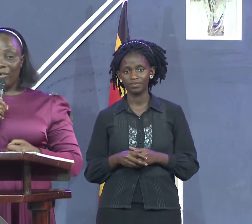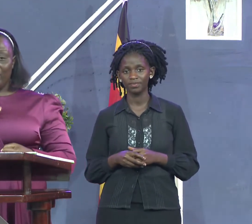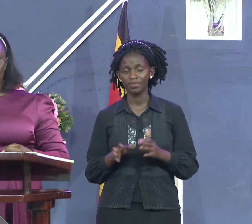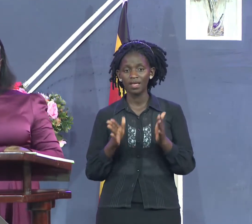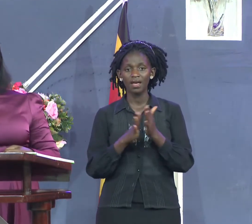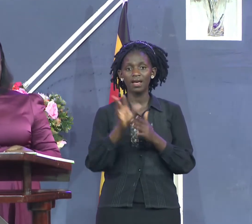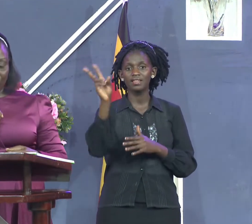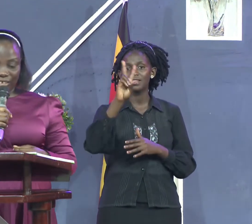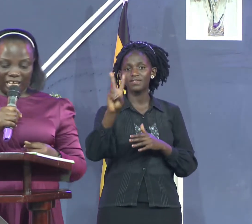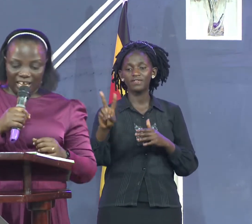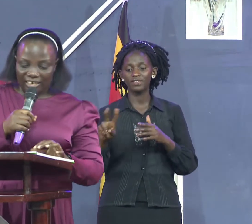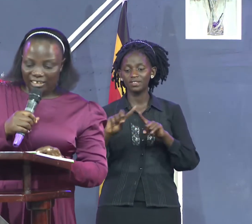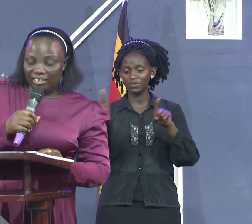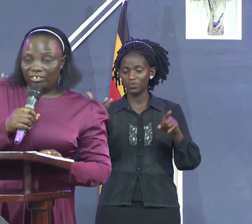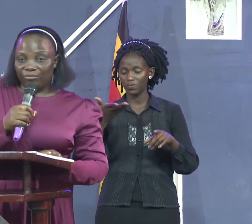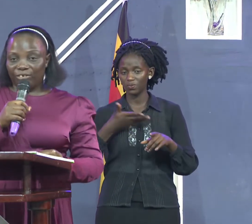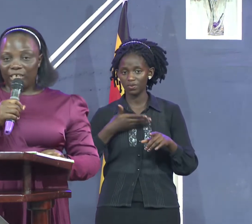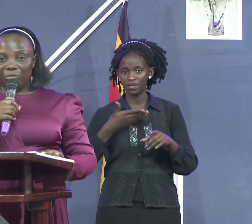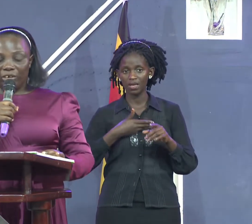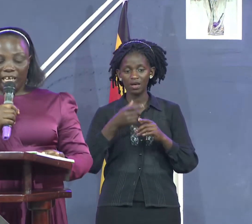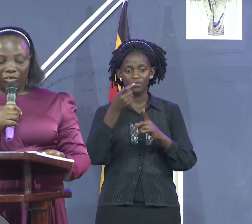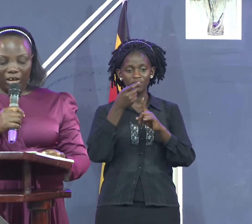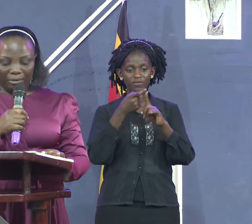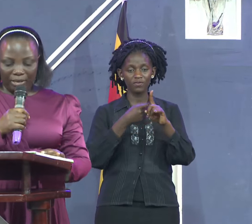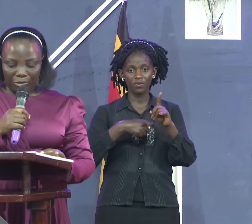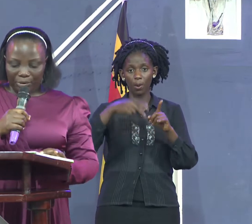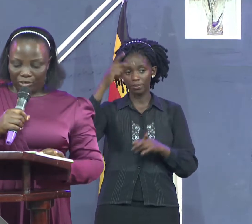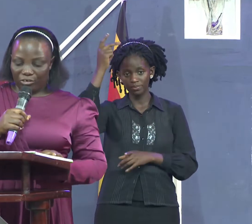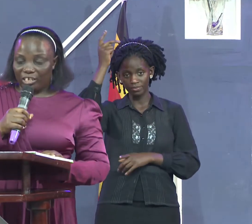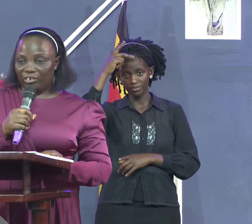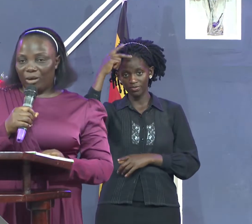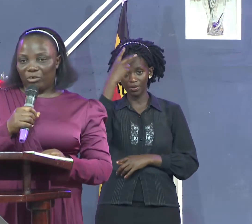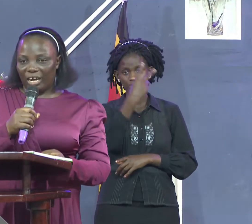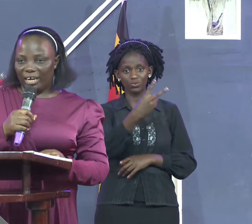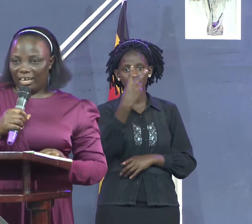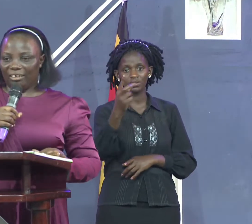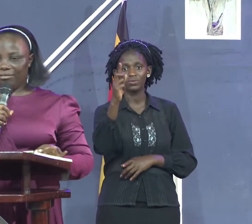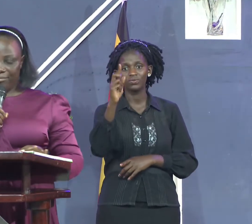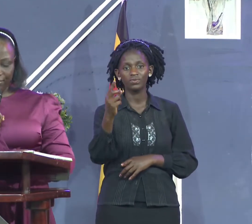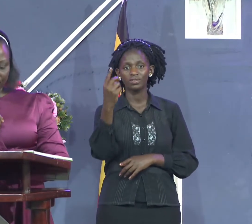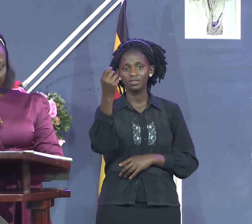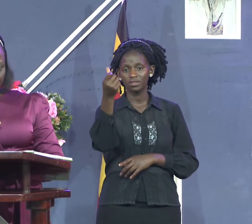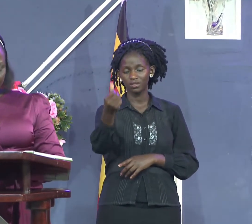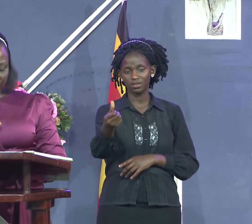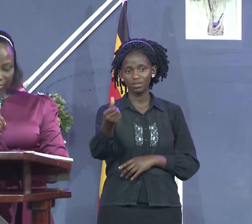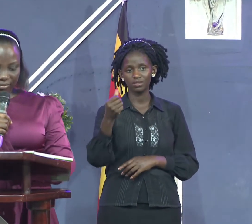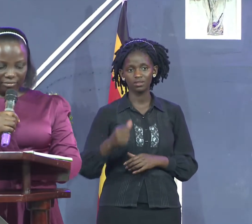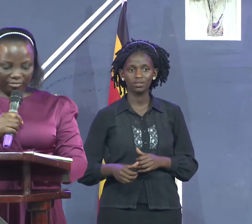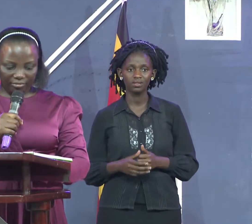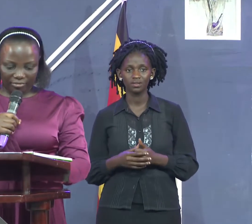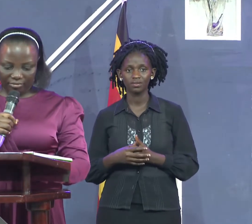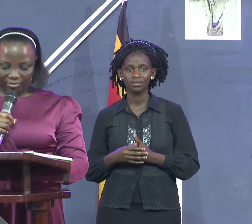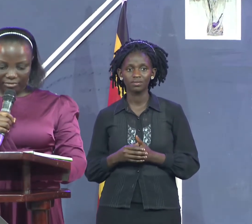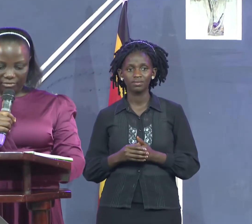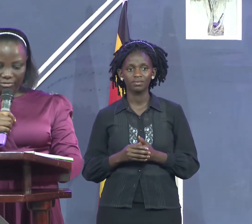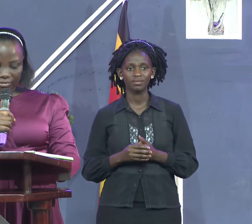Era ekyawandiikibwa kye tulina kivudde mu ngero 22 olunyiriri lwa mukaaga. And the scripture we have